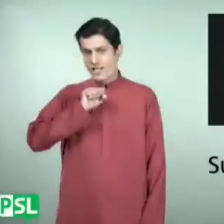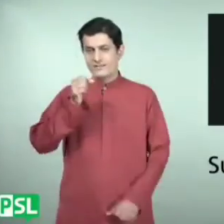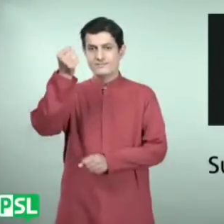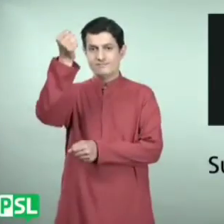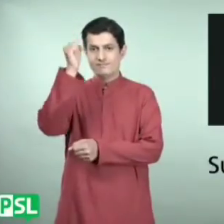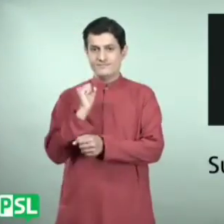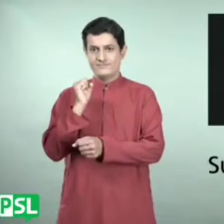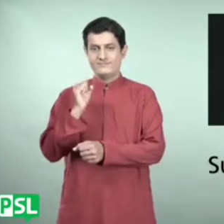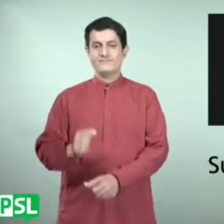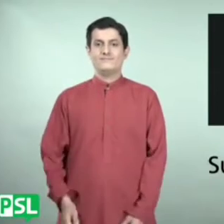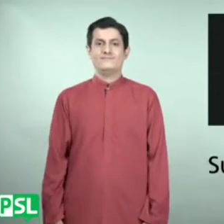sundae machine,